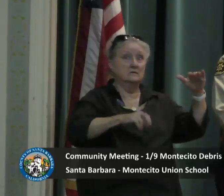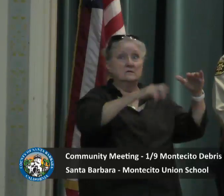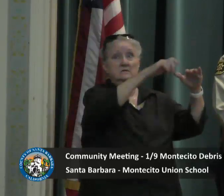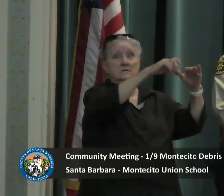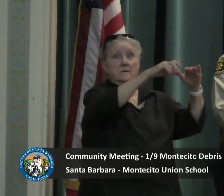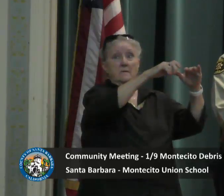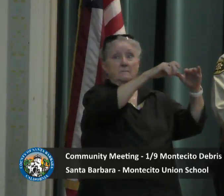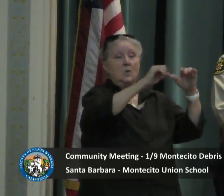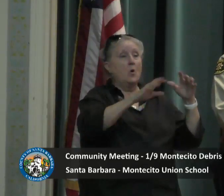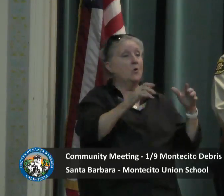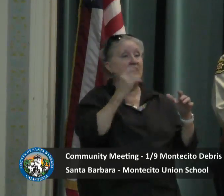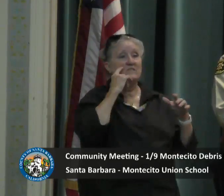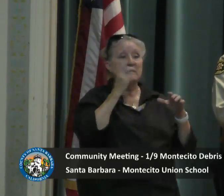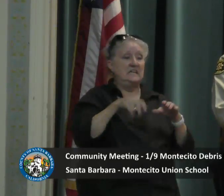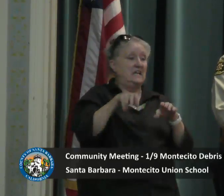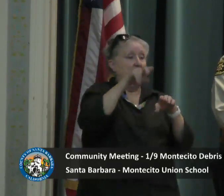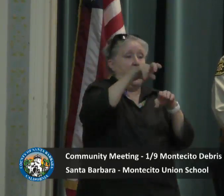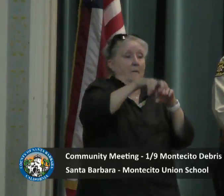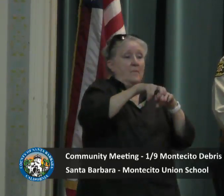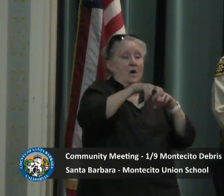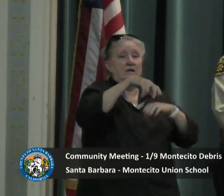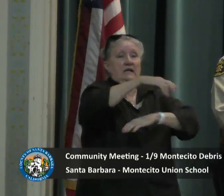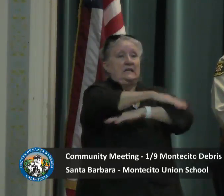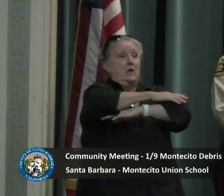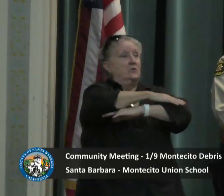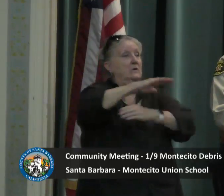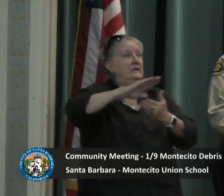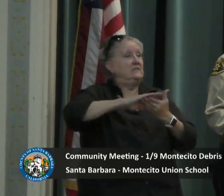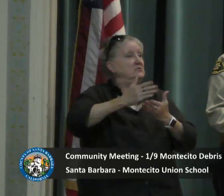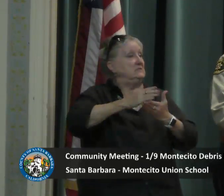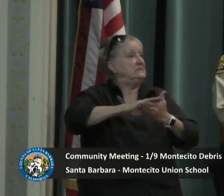one, even getting up on top of a kitchen.